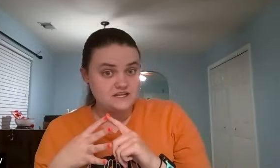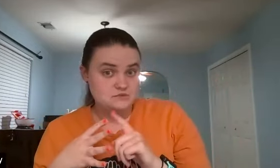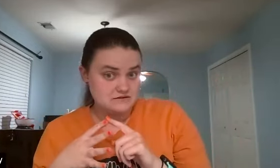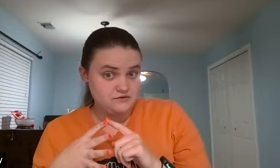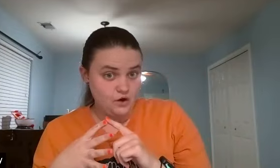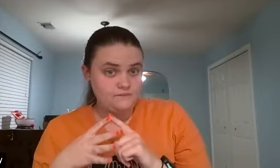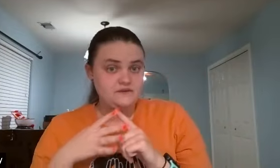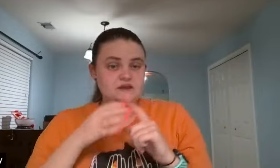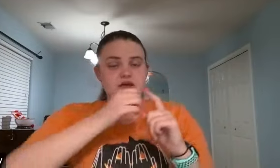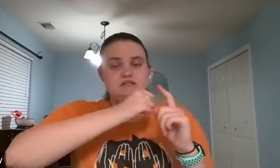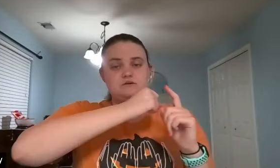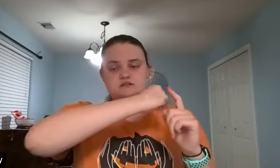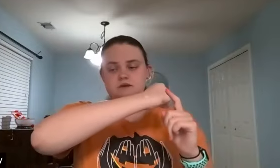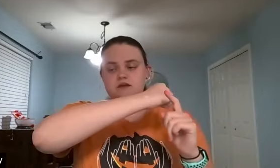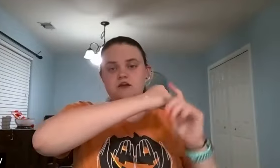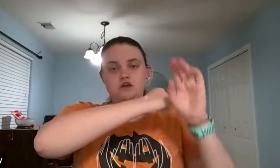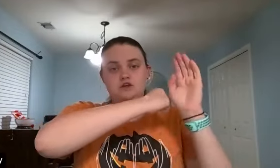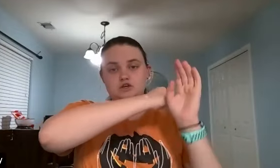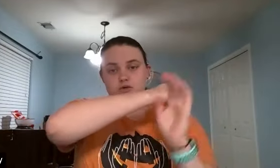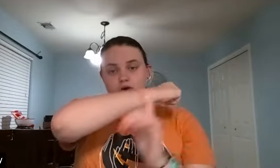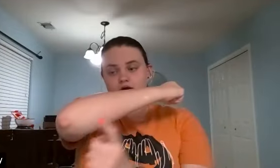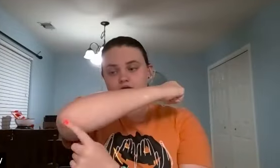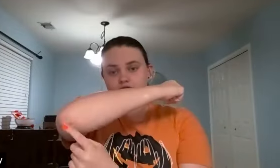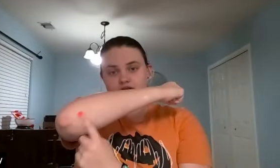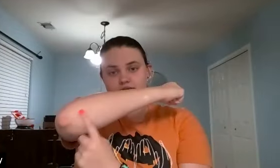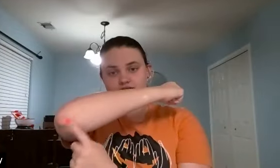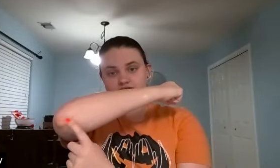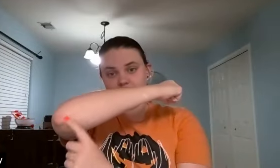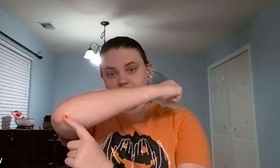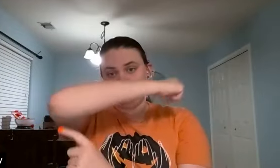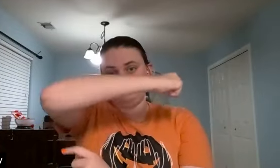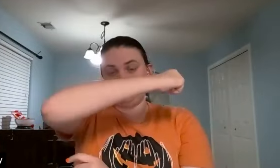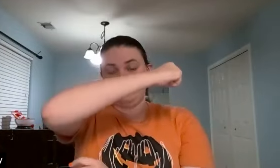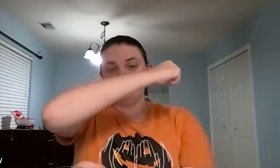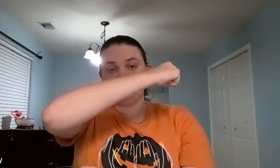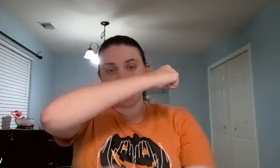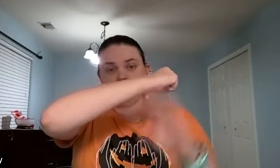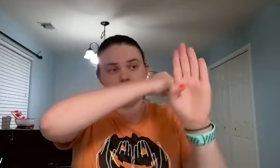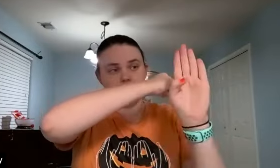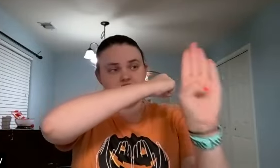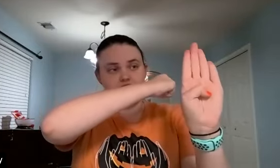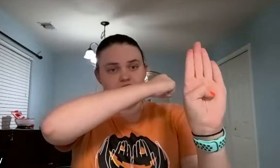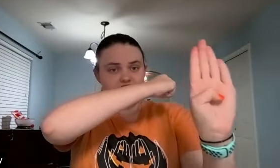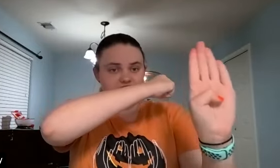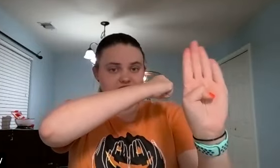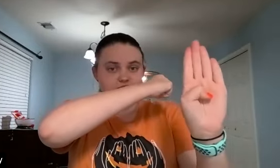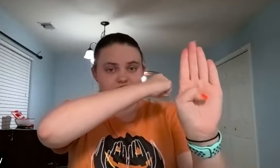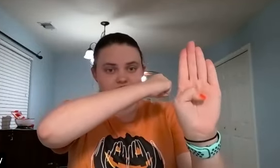because we're in fall, is going to be your non-dominant, like as your elbows up. Your dominant is in this V